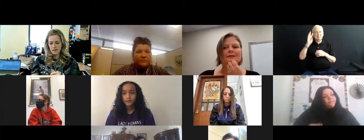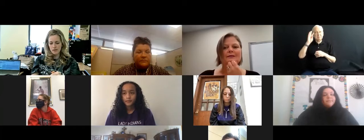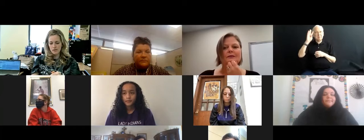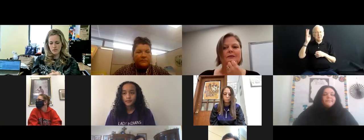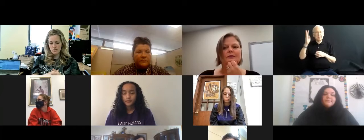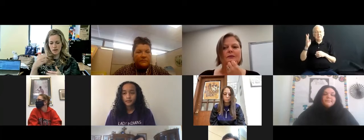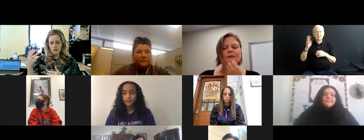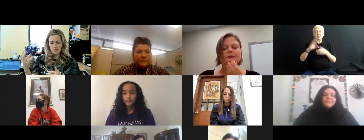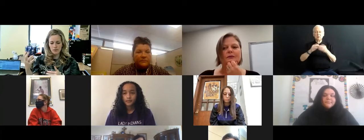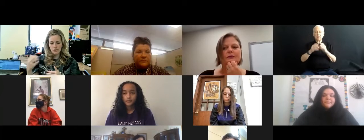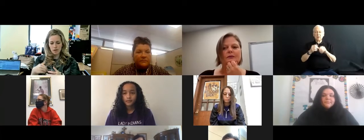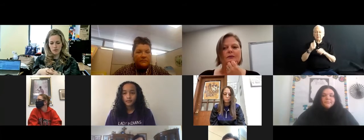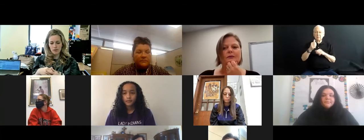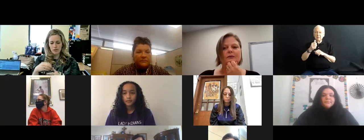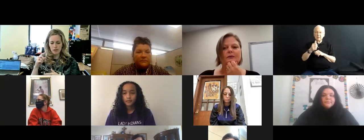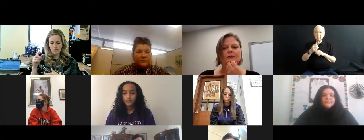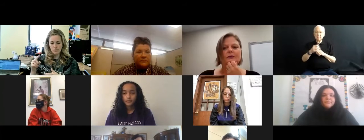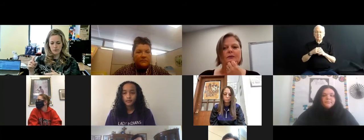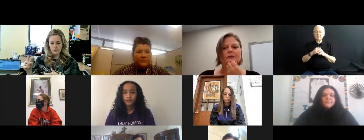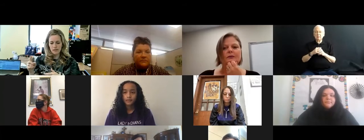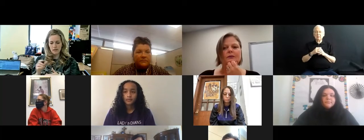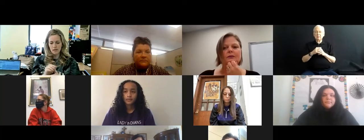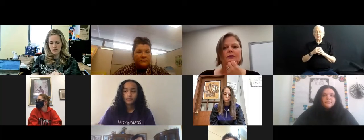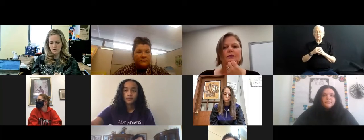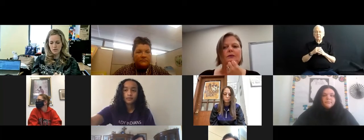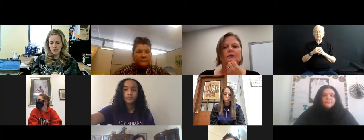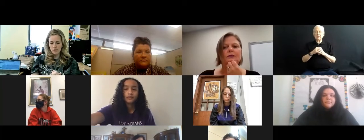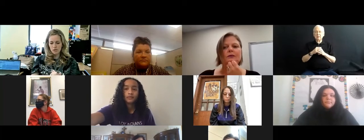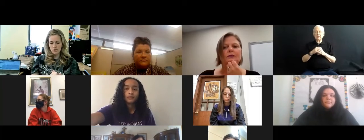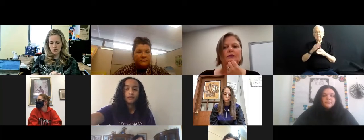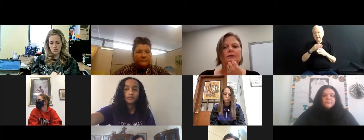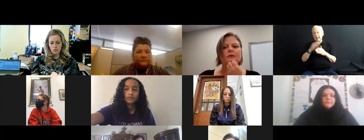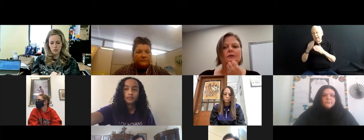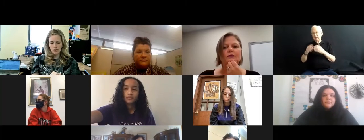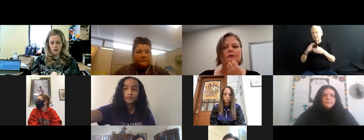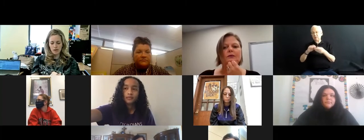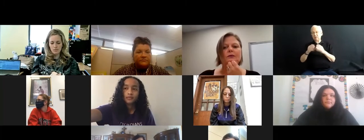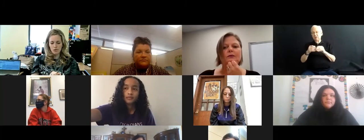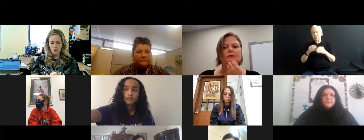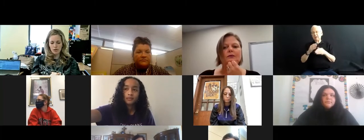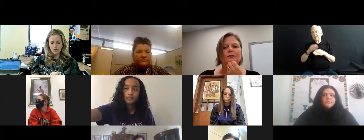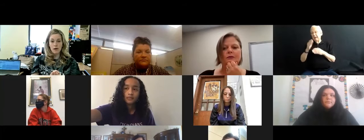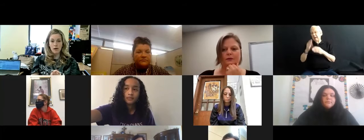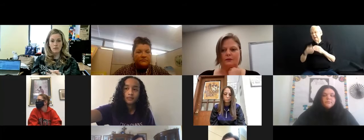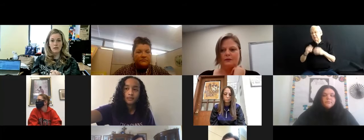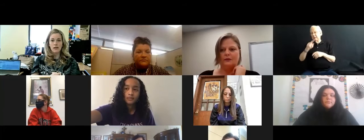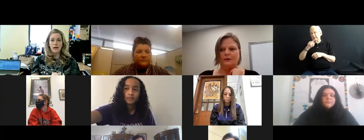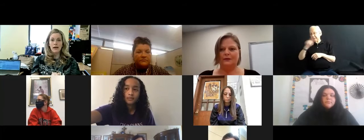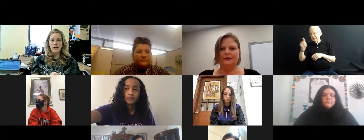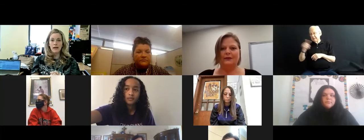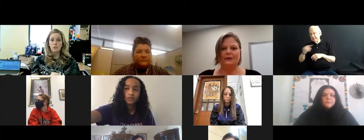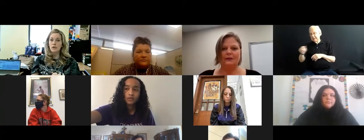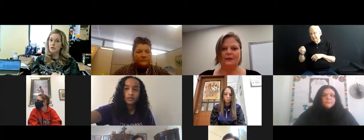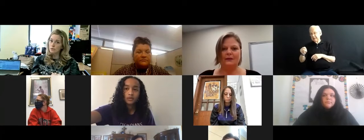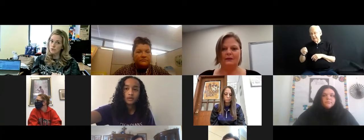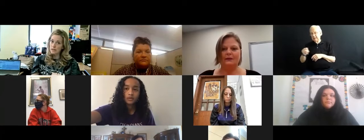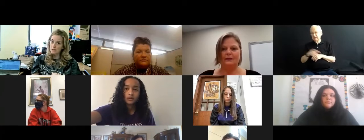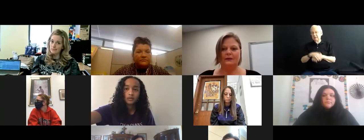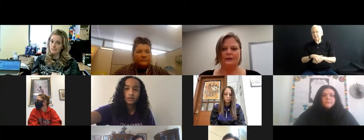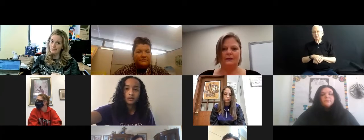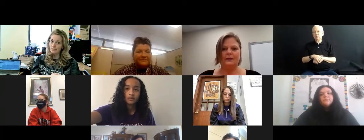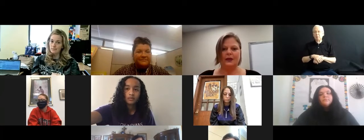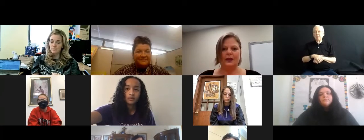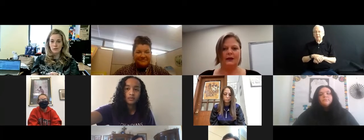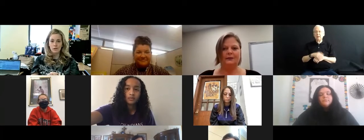And then the end of the story ends with the general handshake for Z. So Denasia is going to show you one talking about a morning